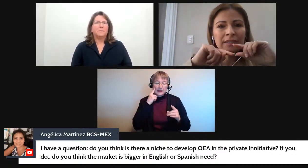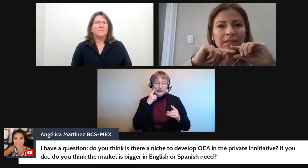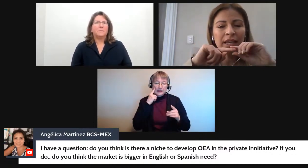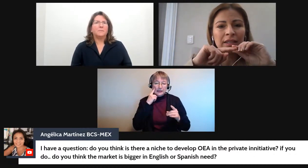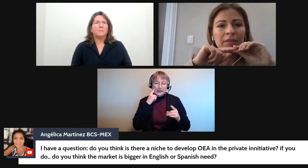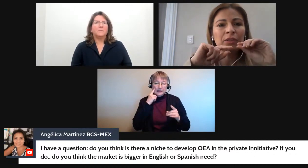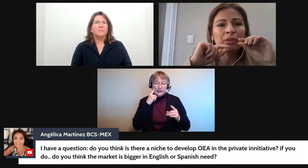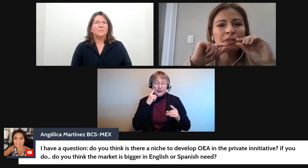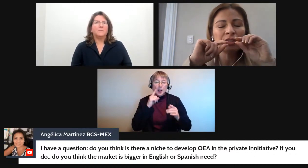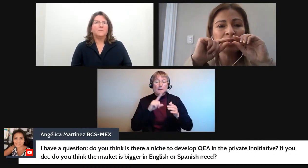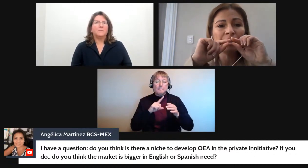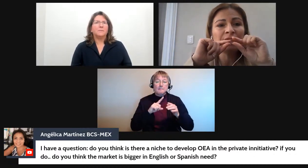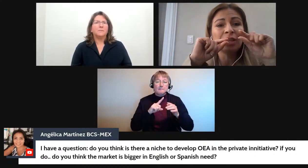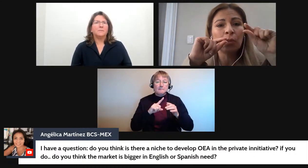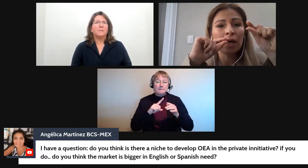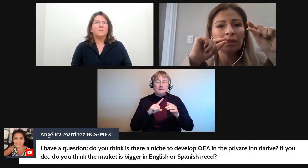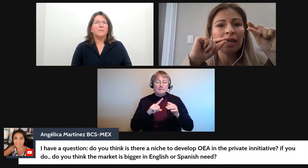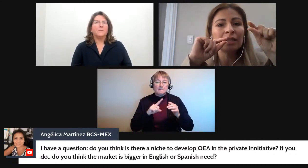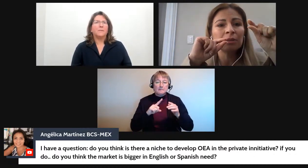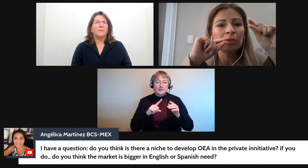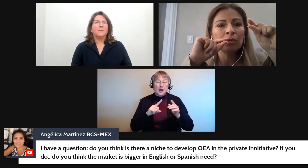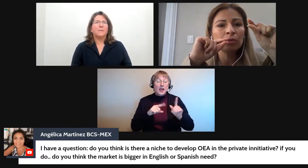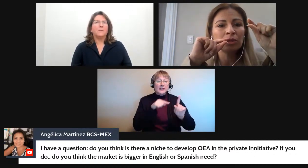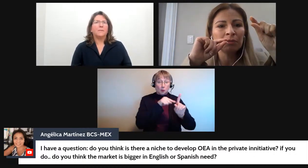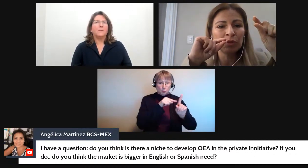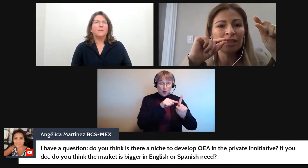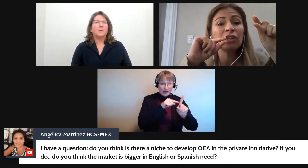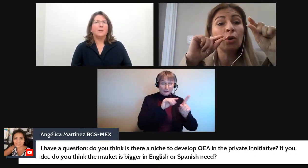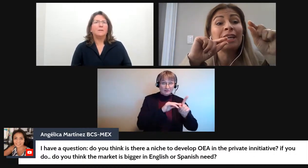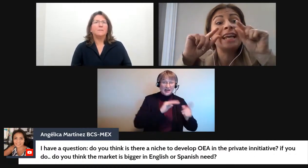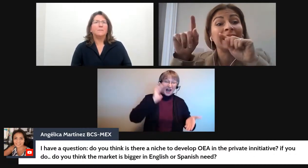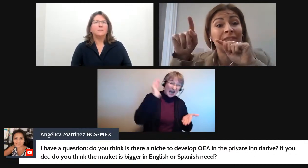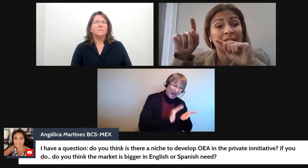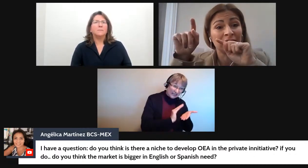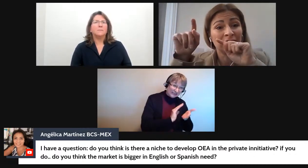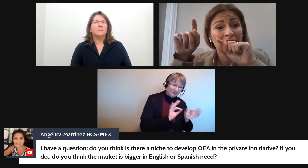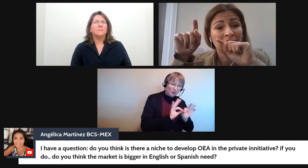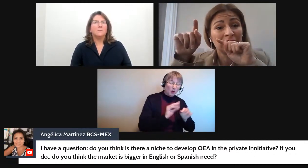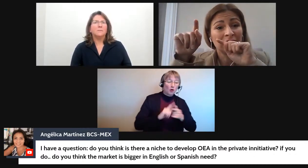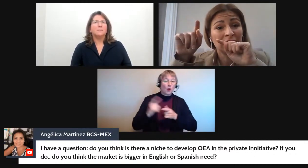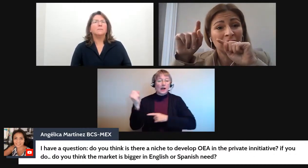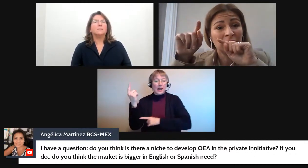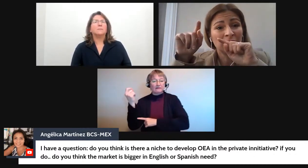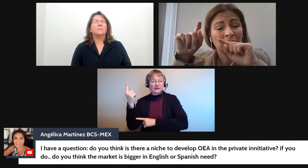ask is that if you consider the one as the most important or 11.